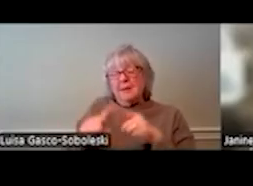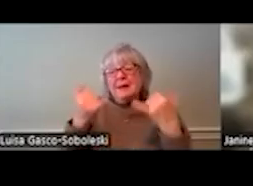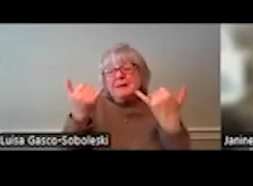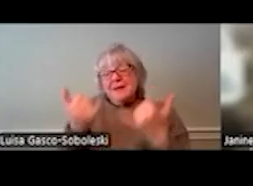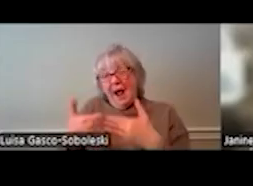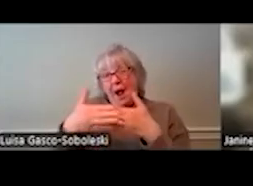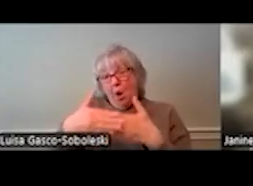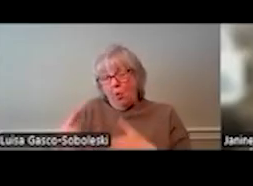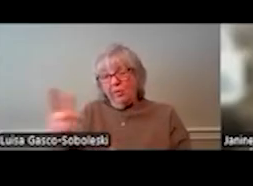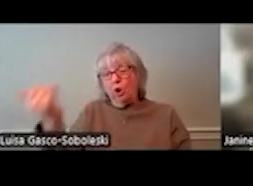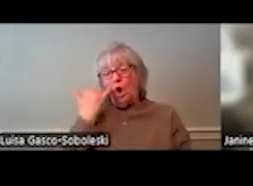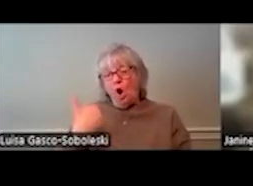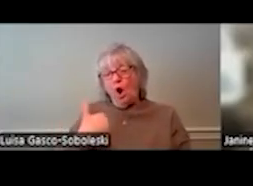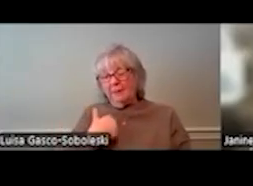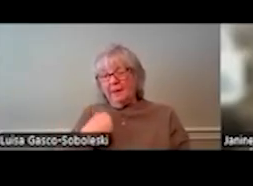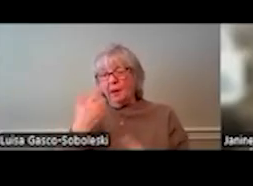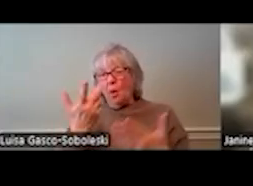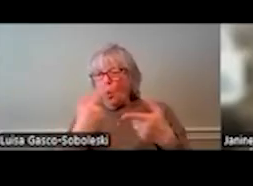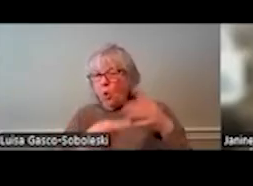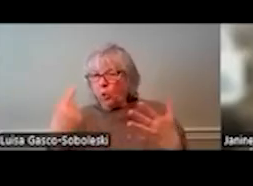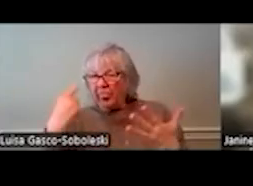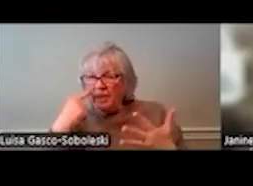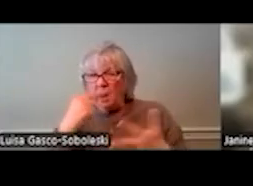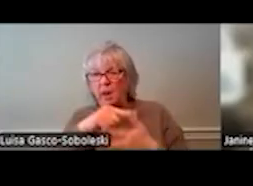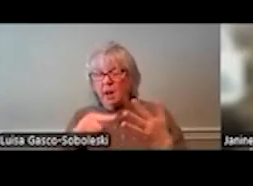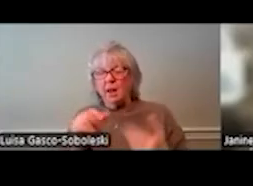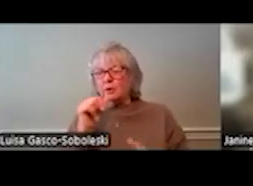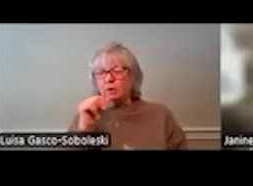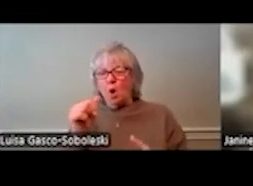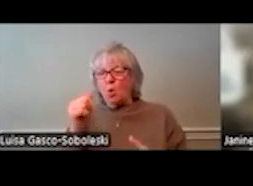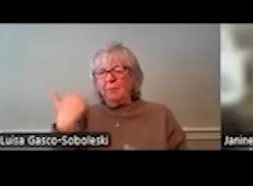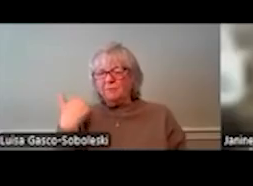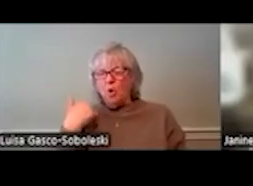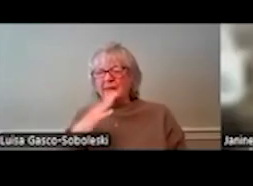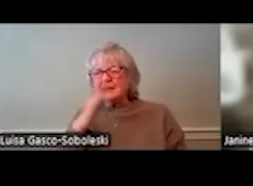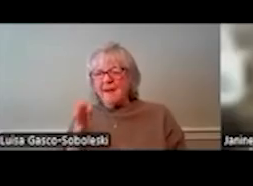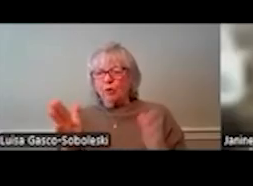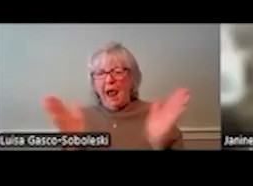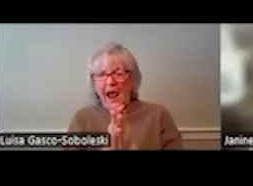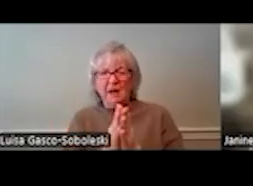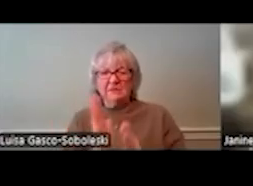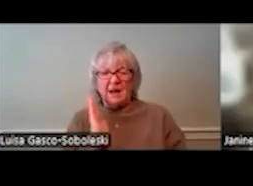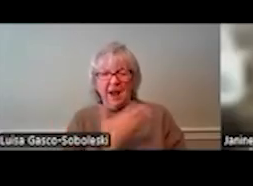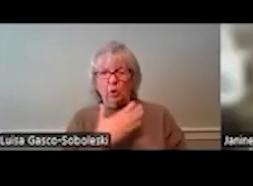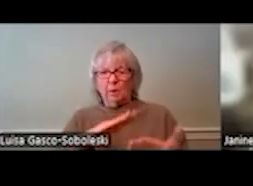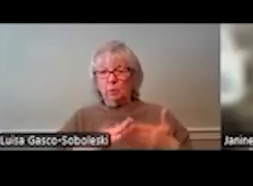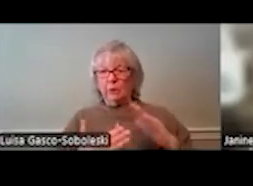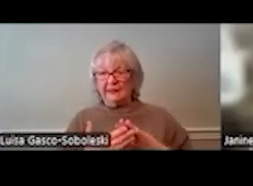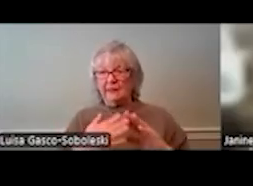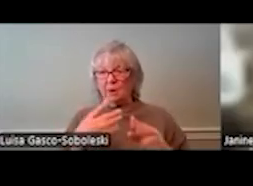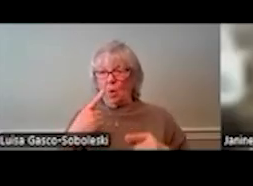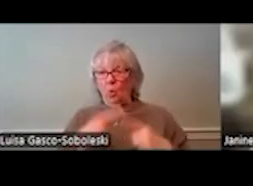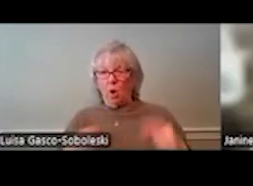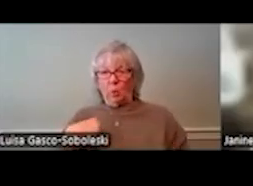deaf community back at that time. And now they are calling me and asking me, okay, what do you think about this? Or that's something